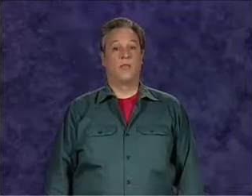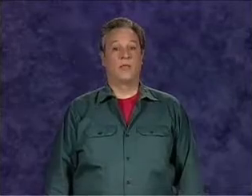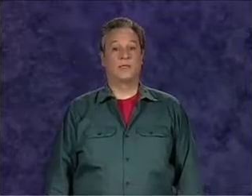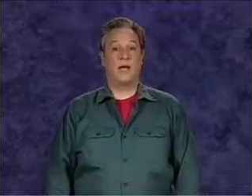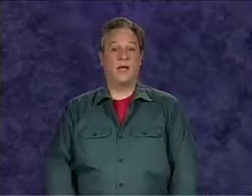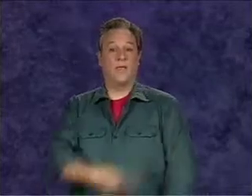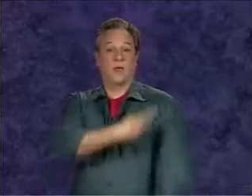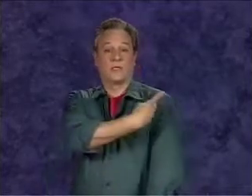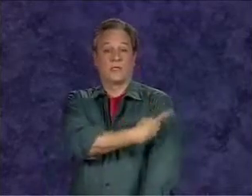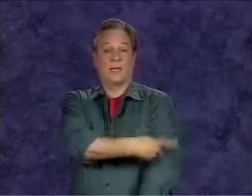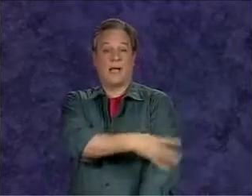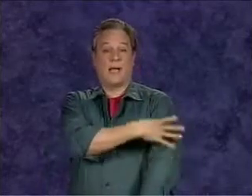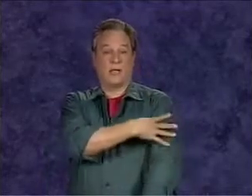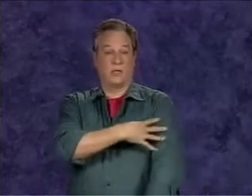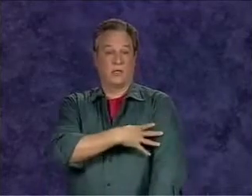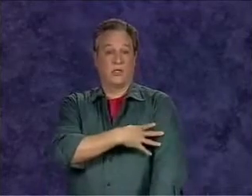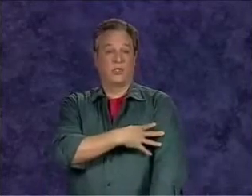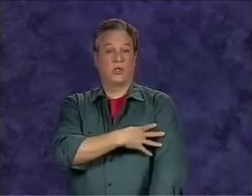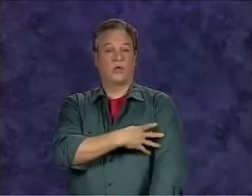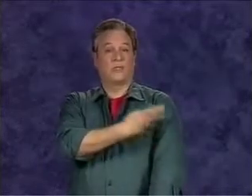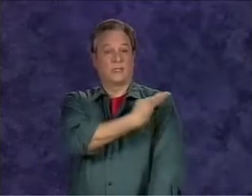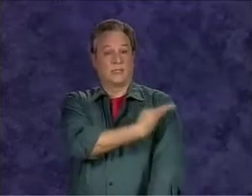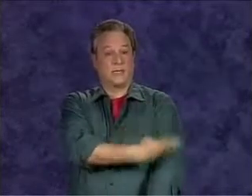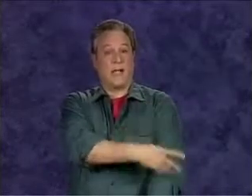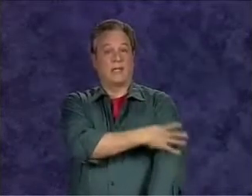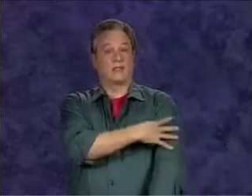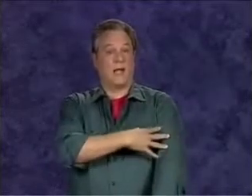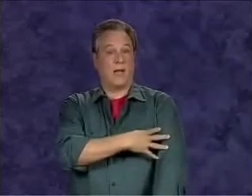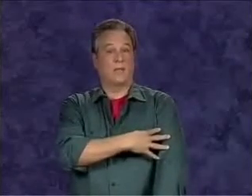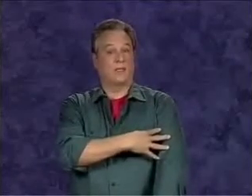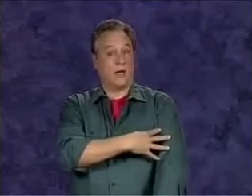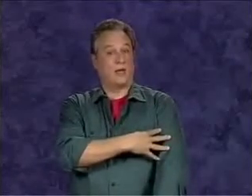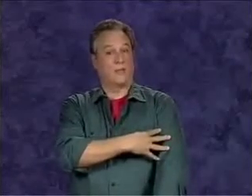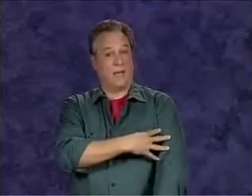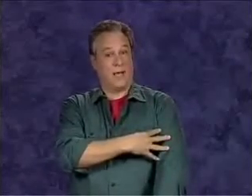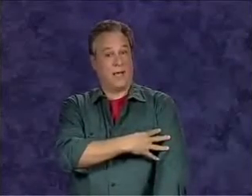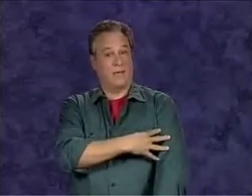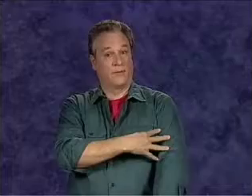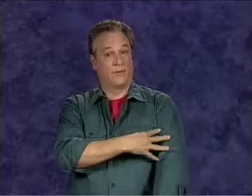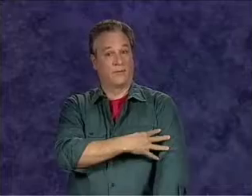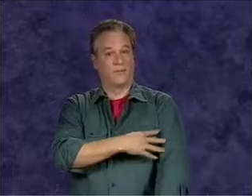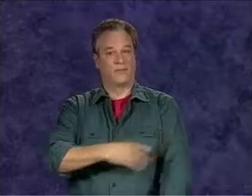The sign for Scotland shows the Scots' common tartan plaid.